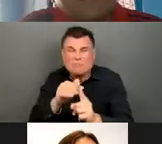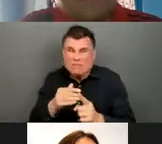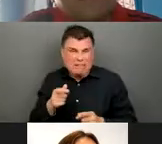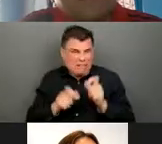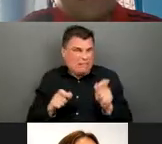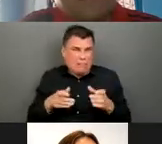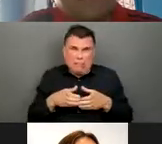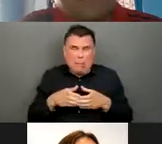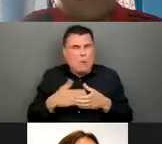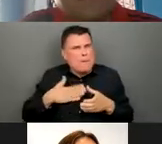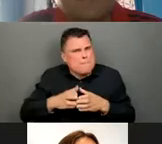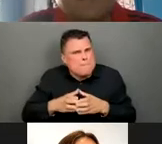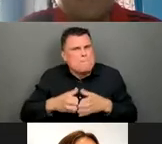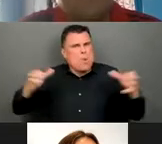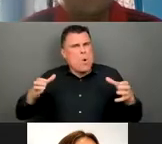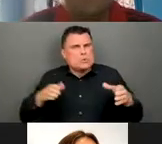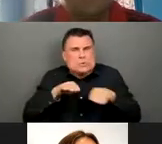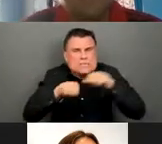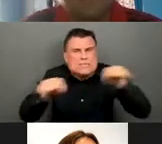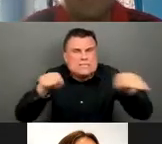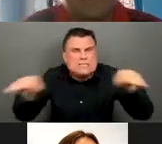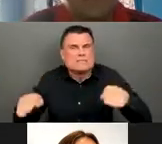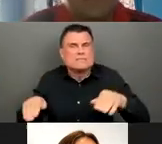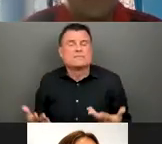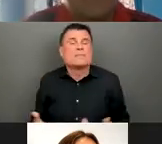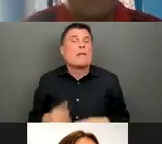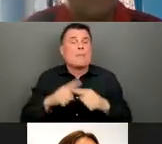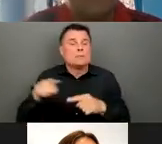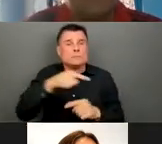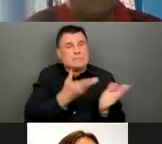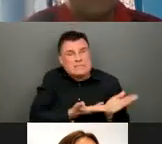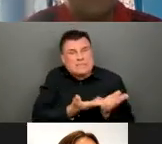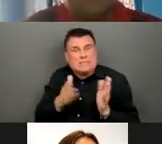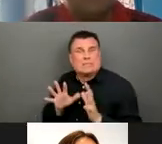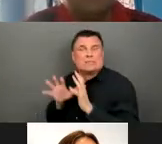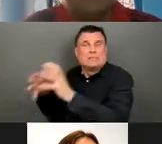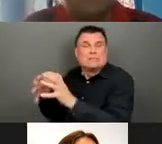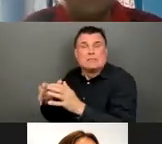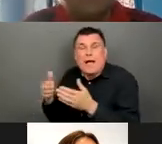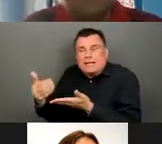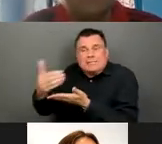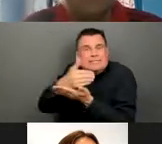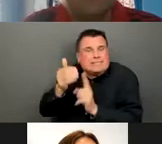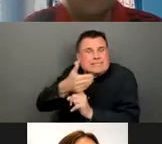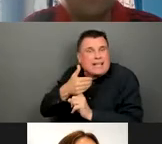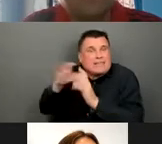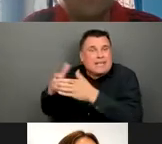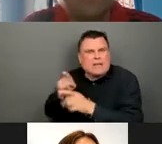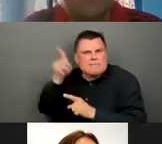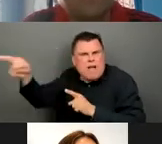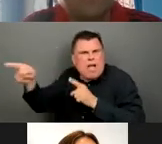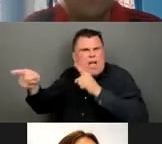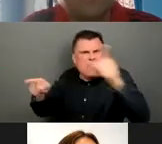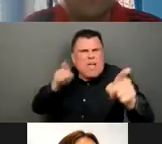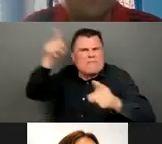are at far distance. So people with mobility limitations can't escape within short period of time because